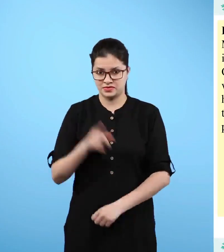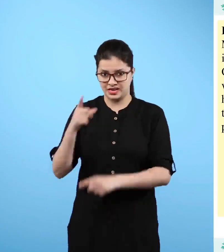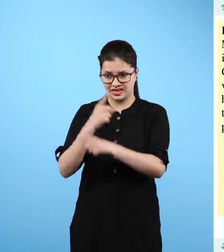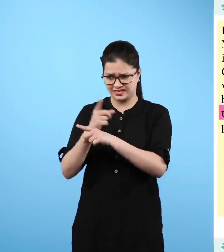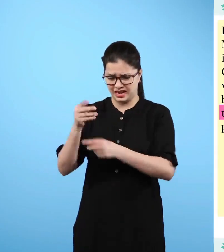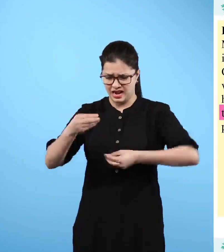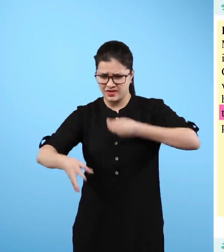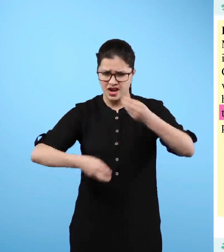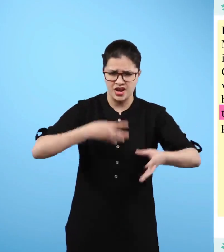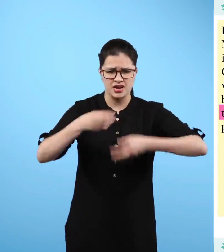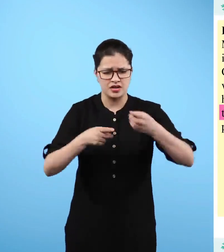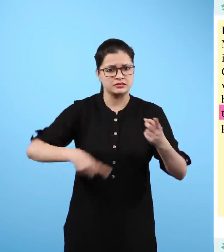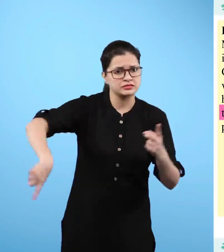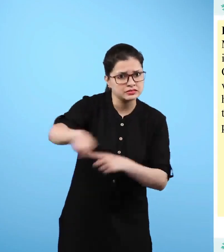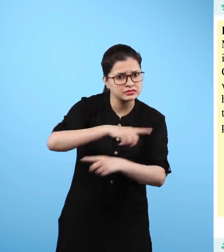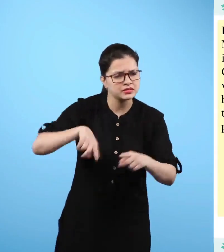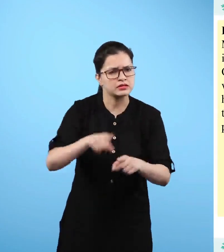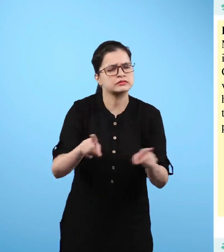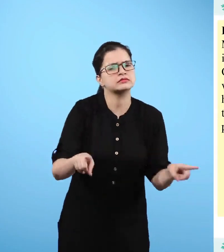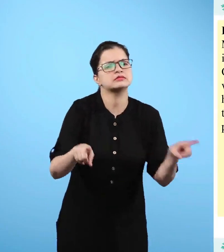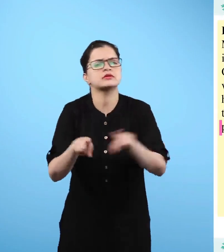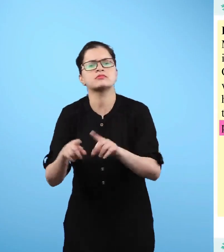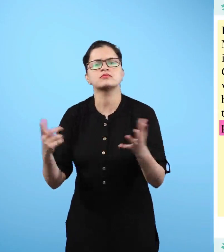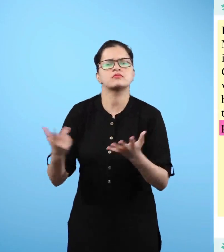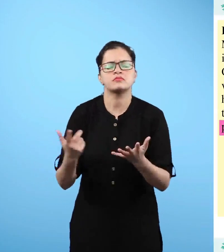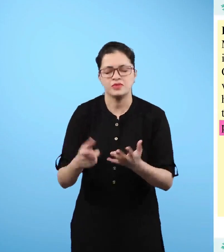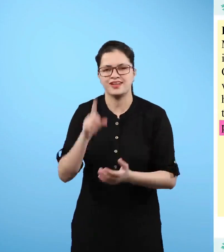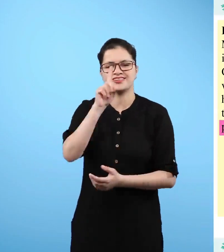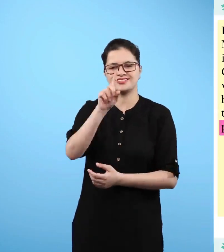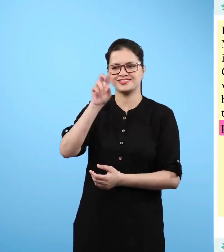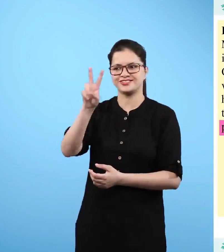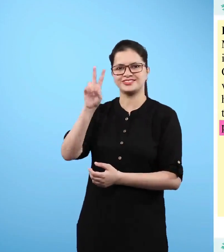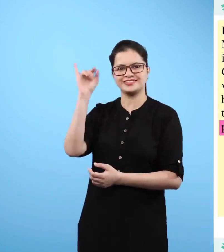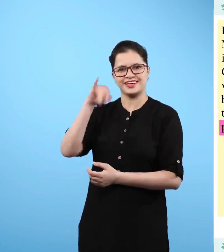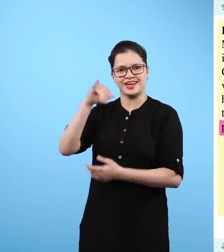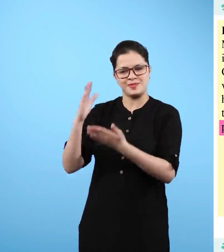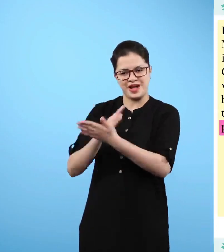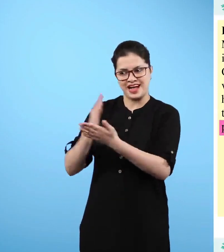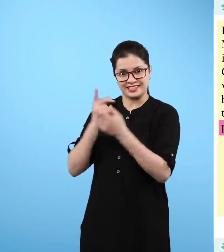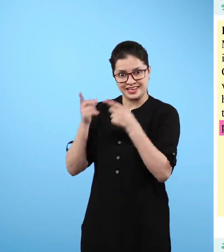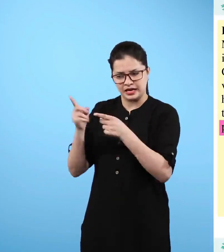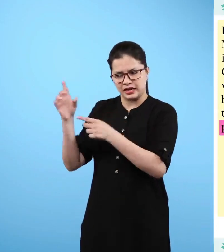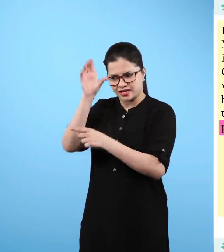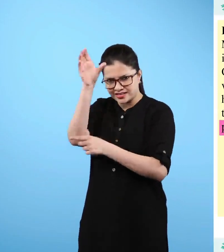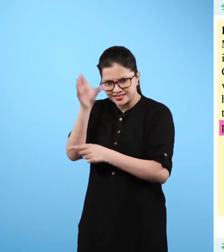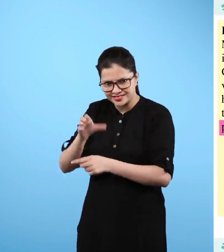and also to check which nets, like those on page 126, do not make a box.